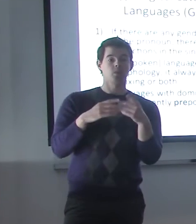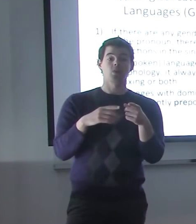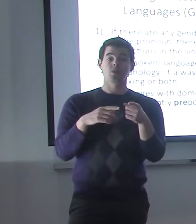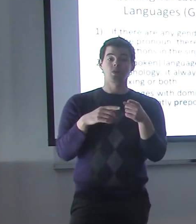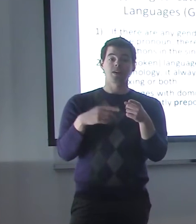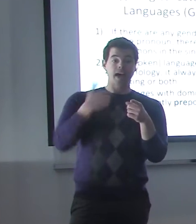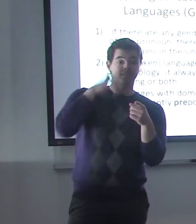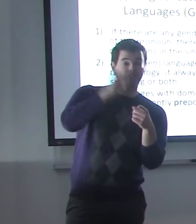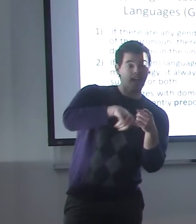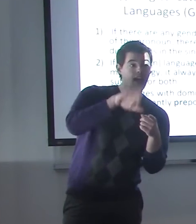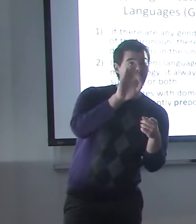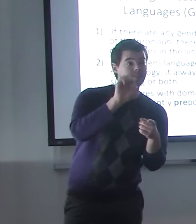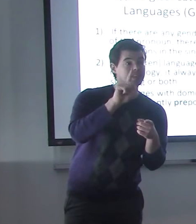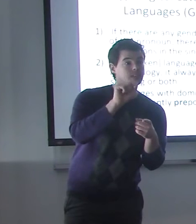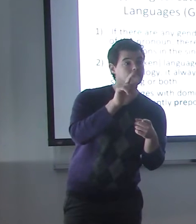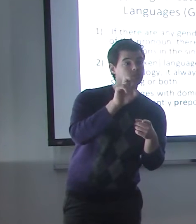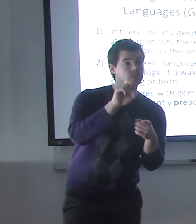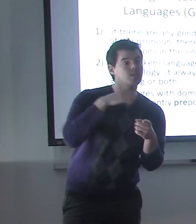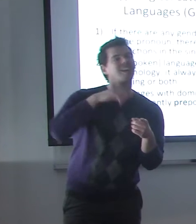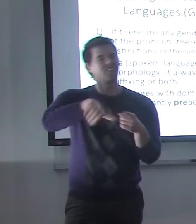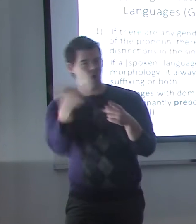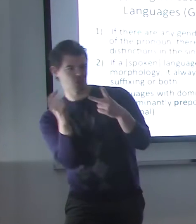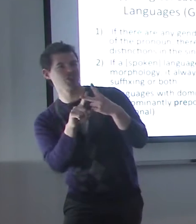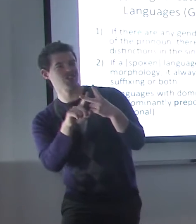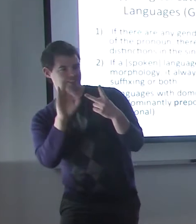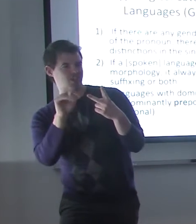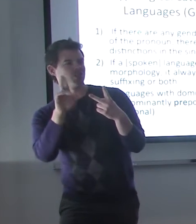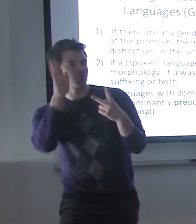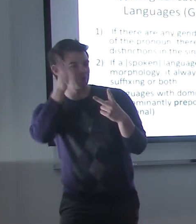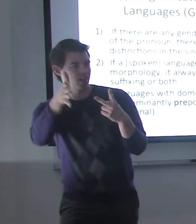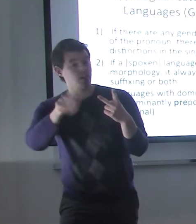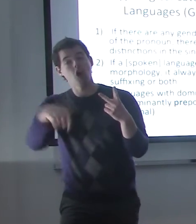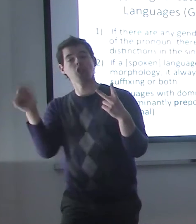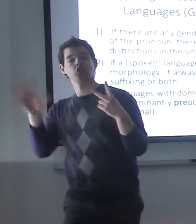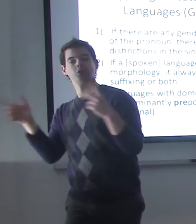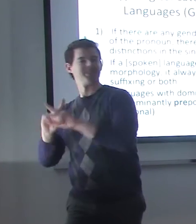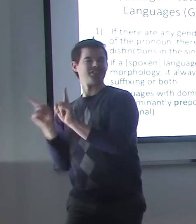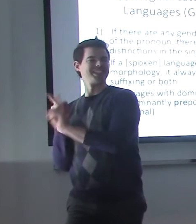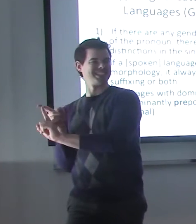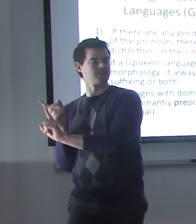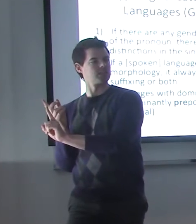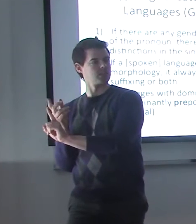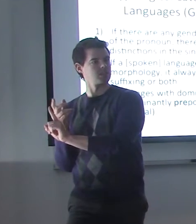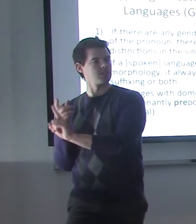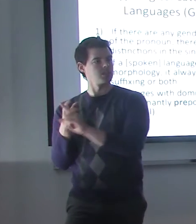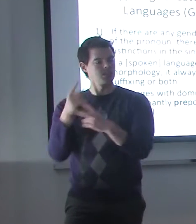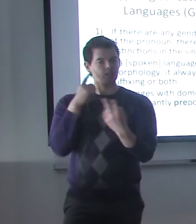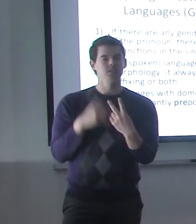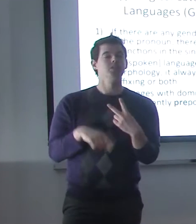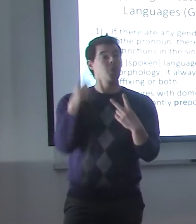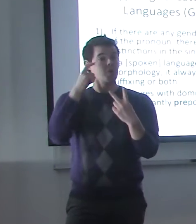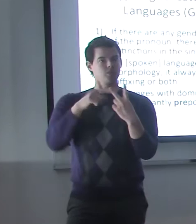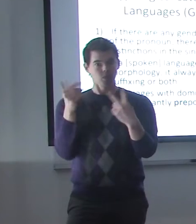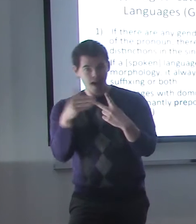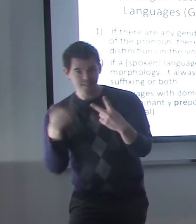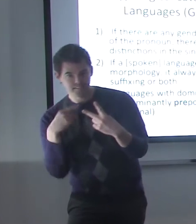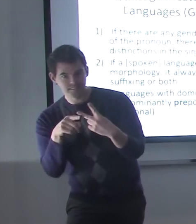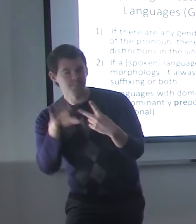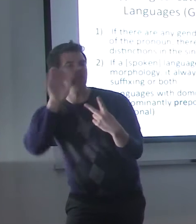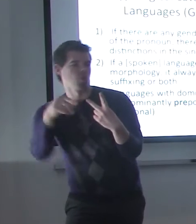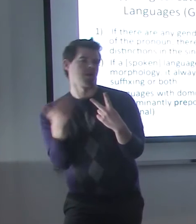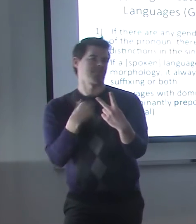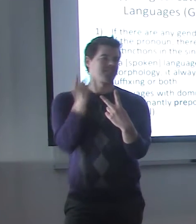it also has Y. So here were a couple of those for spoken languages. So if a language happens to have